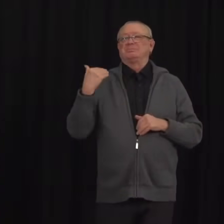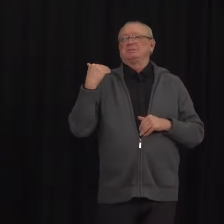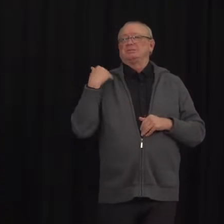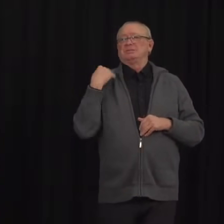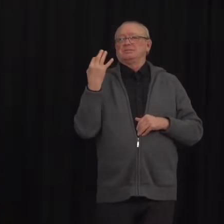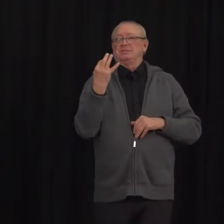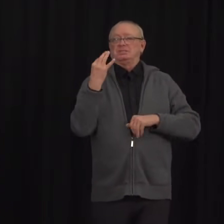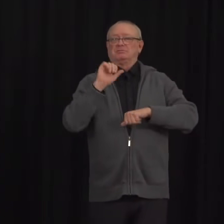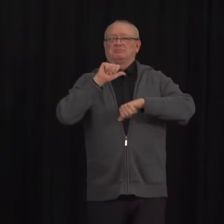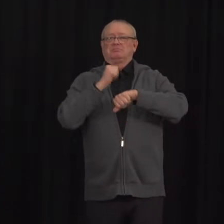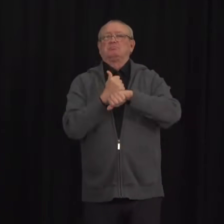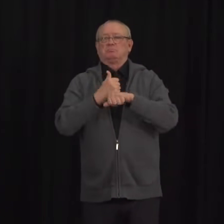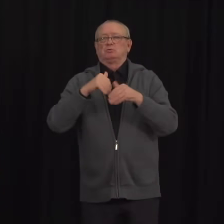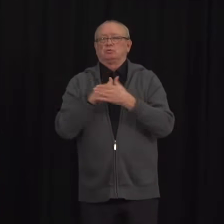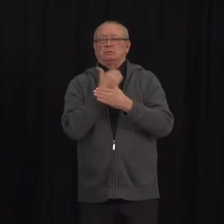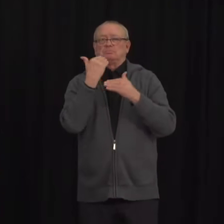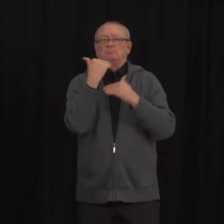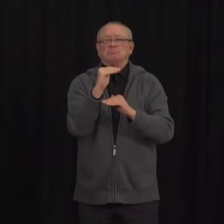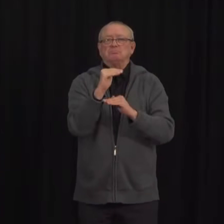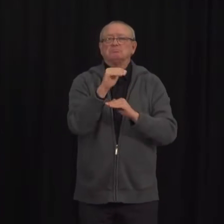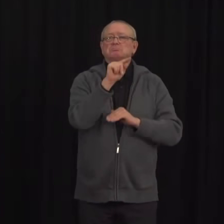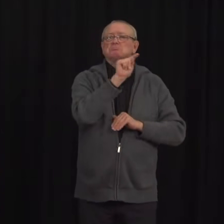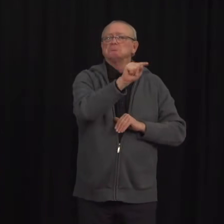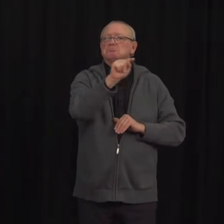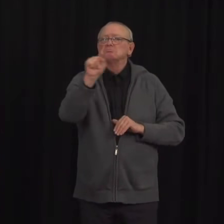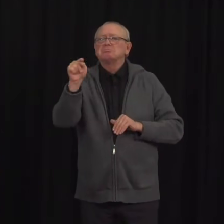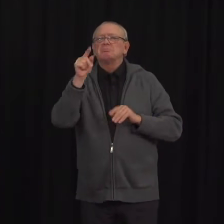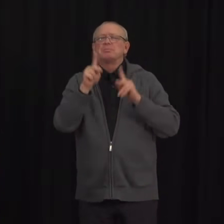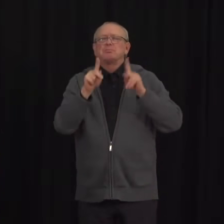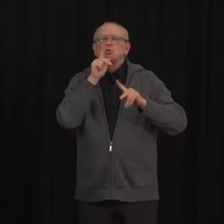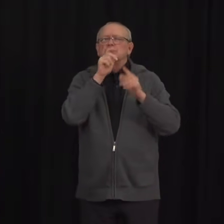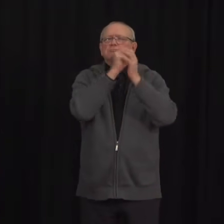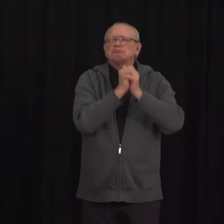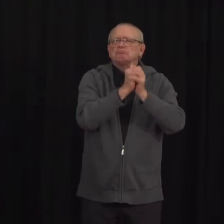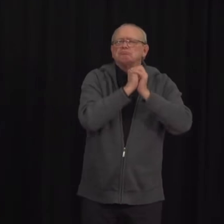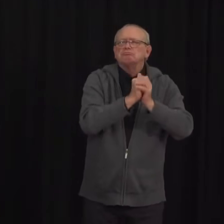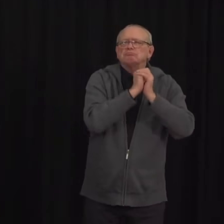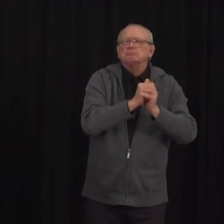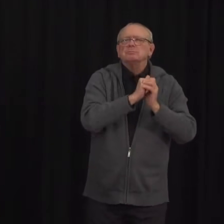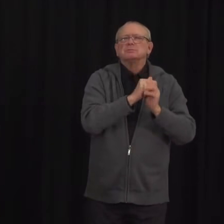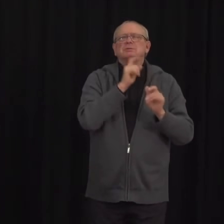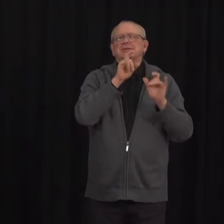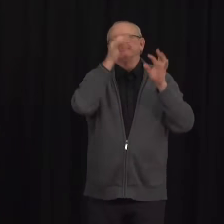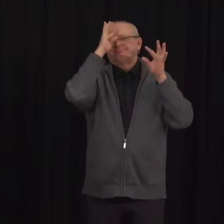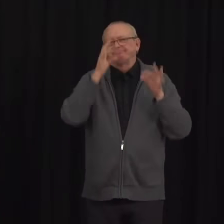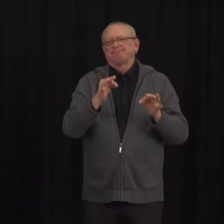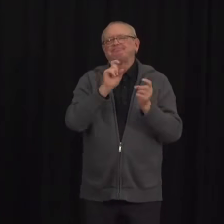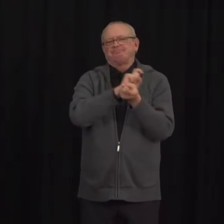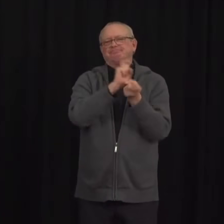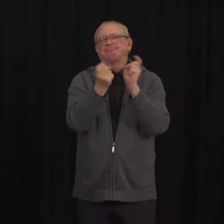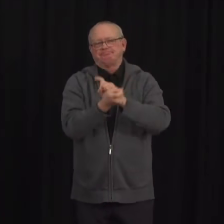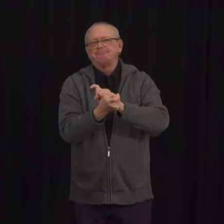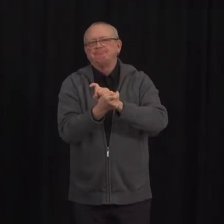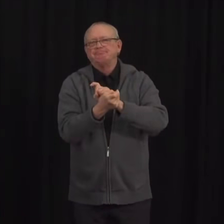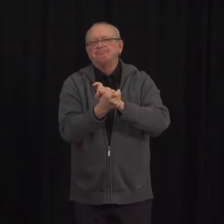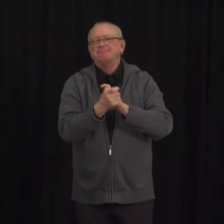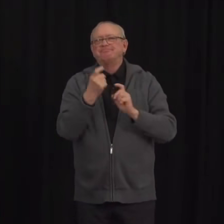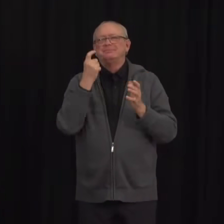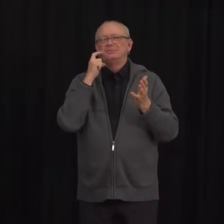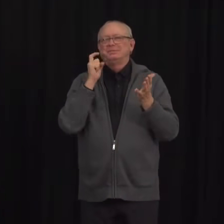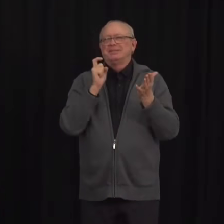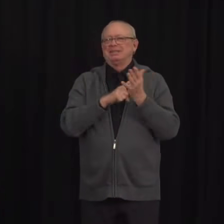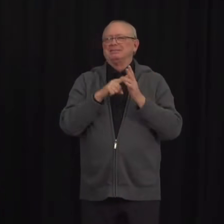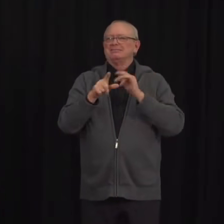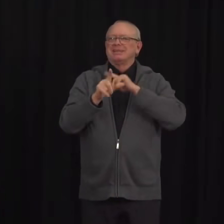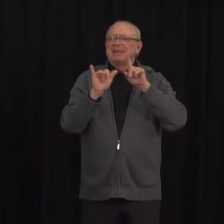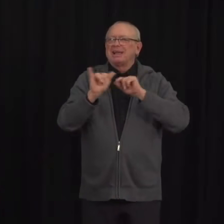several faith leaders who quickly rose up to protect the health of their communities. I'd like to recognize the Central Church of Christ in Lethbridge for